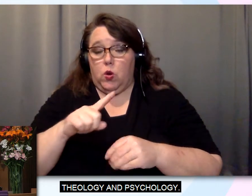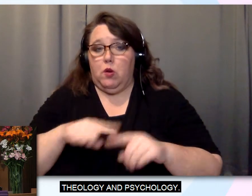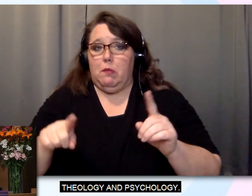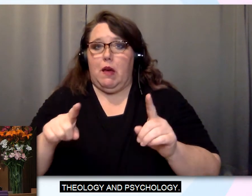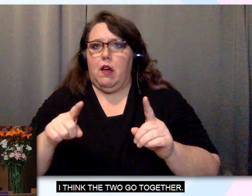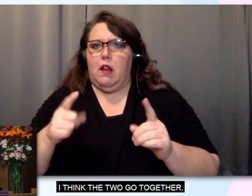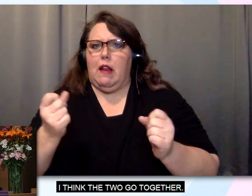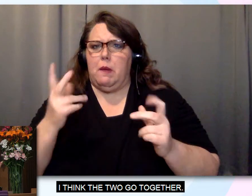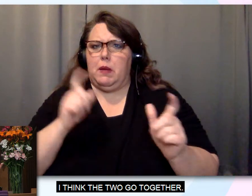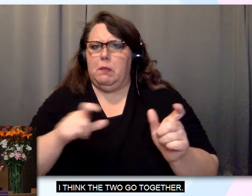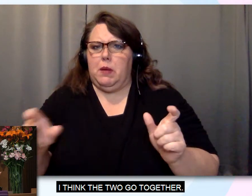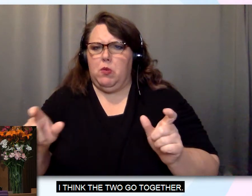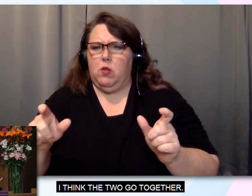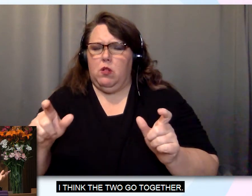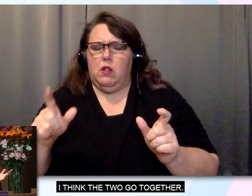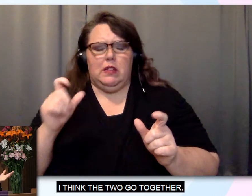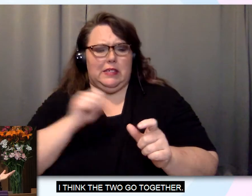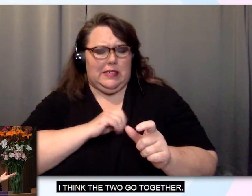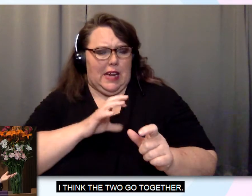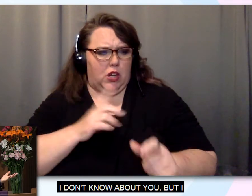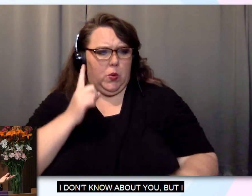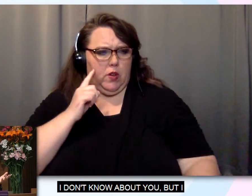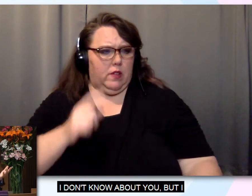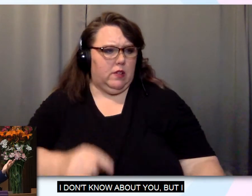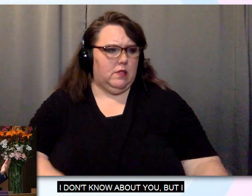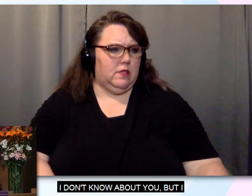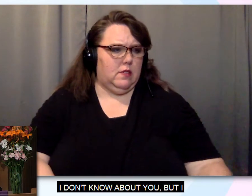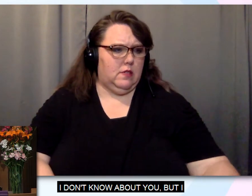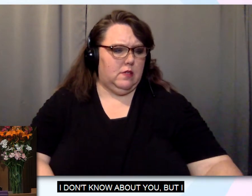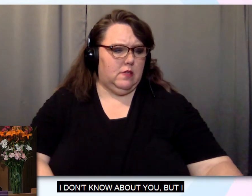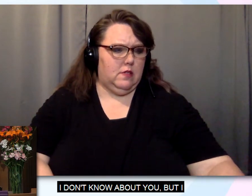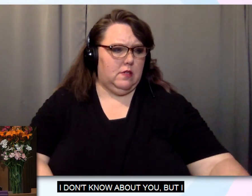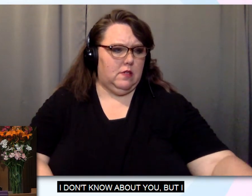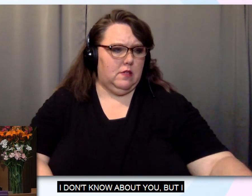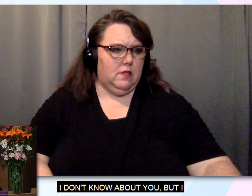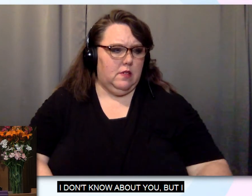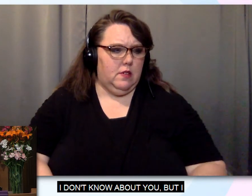you, but I couldn't tell the number of people, Stan, you probably hear this, Donna,